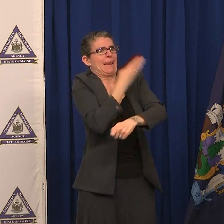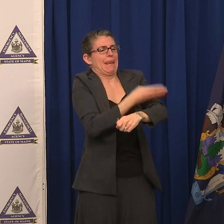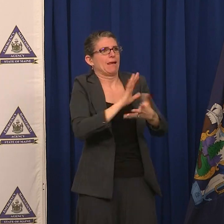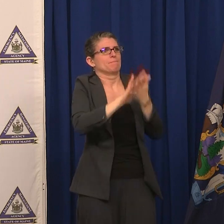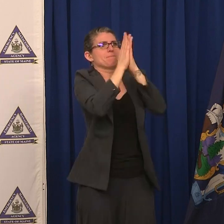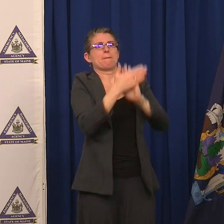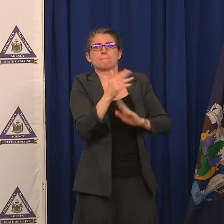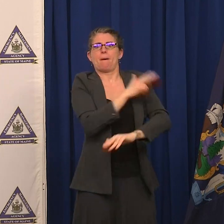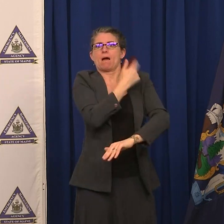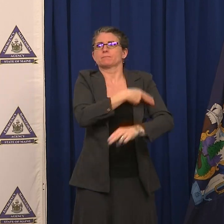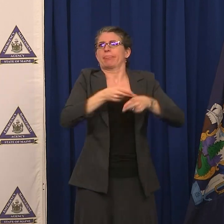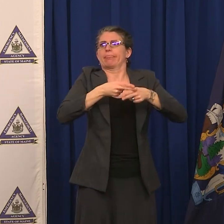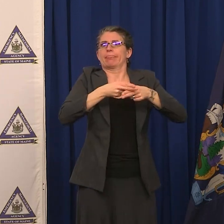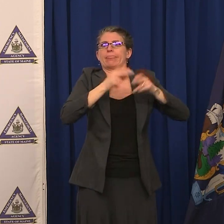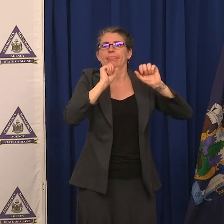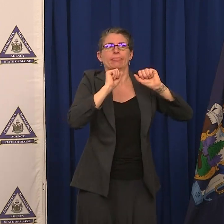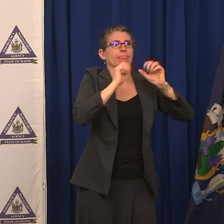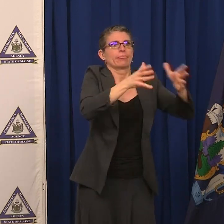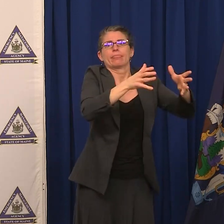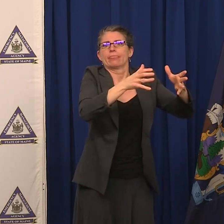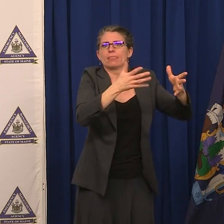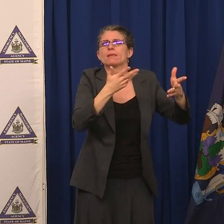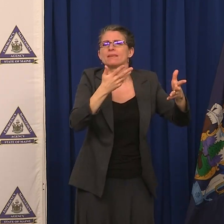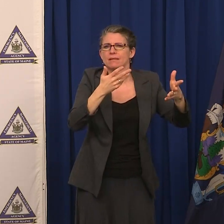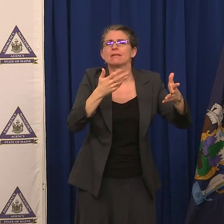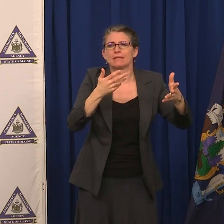be the highest, and trying to merge those three up.